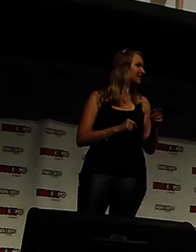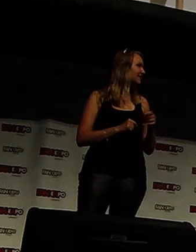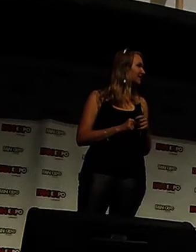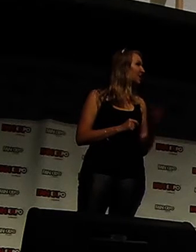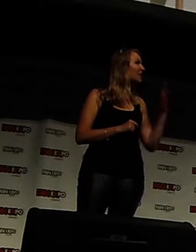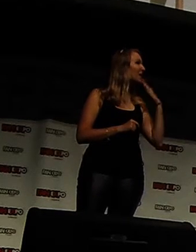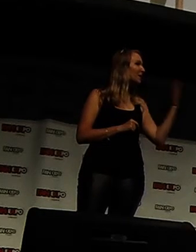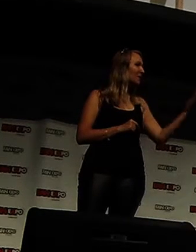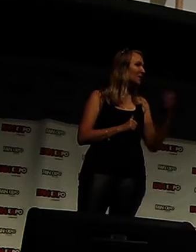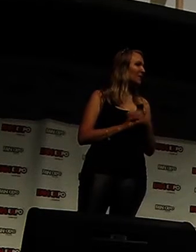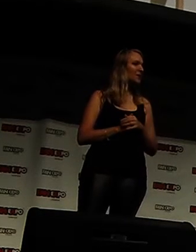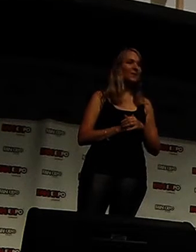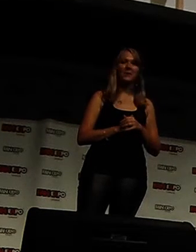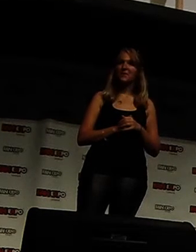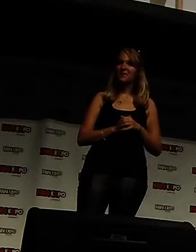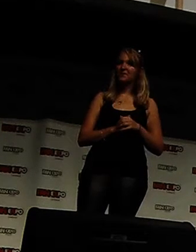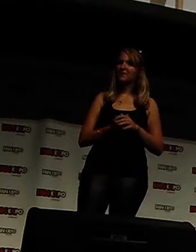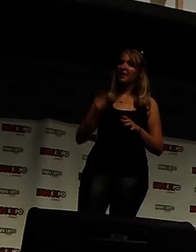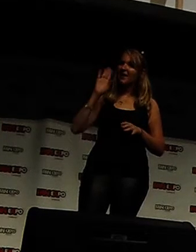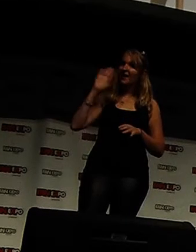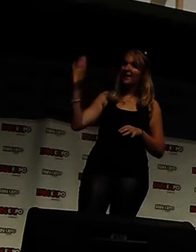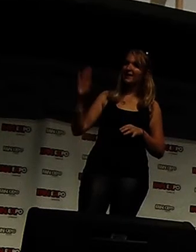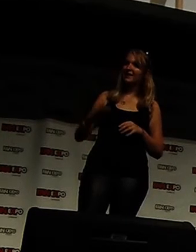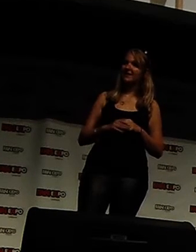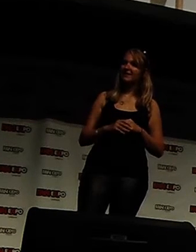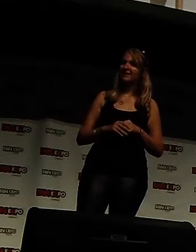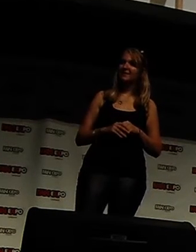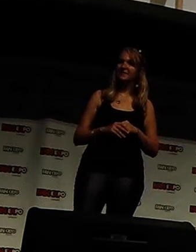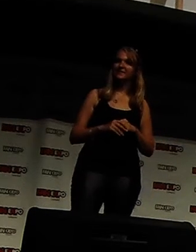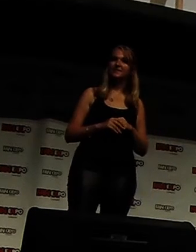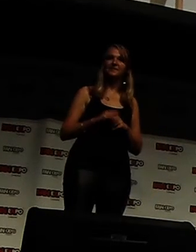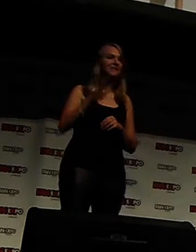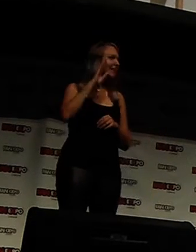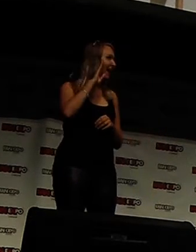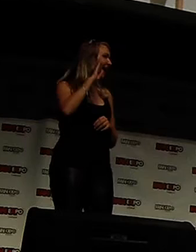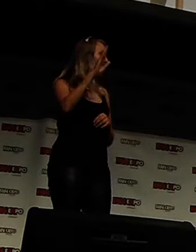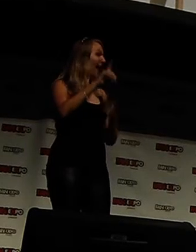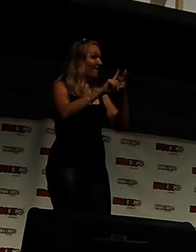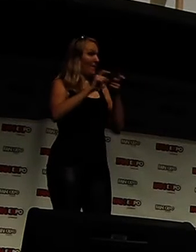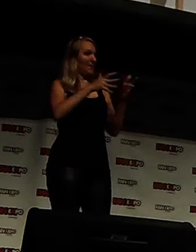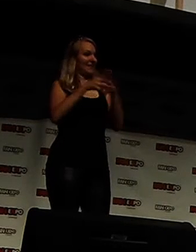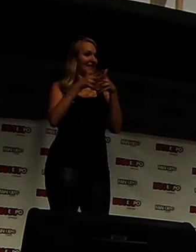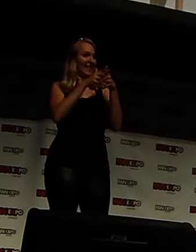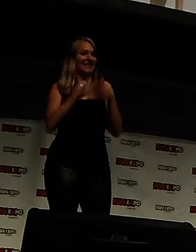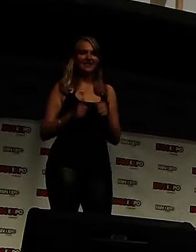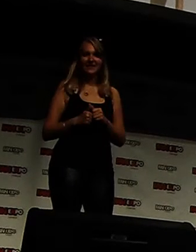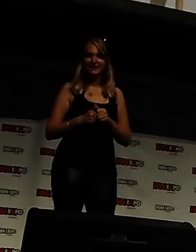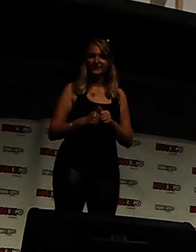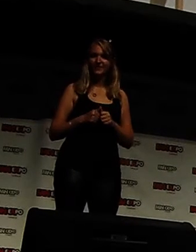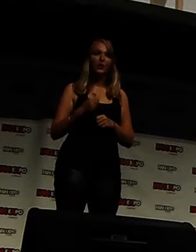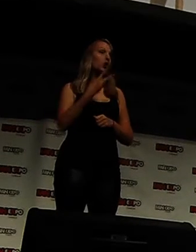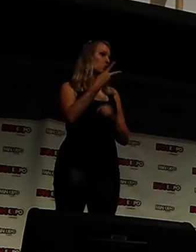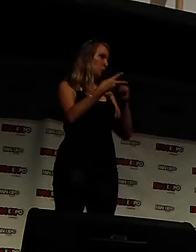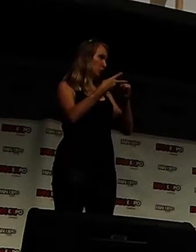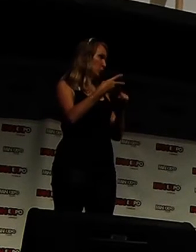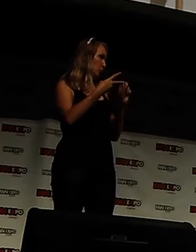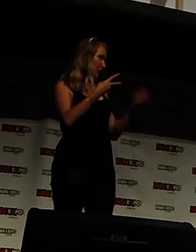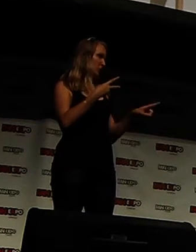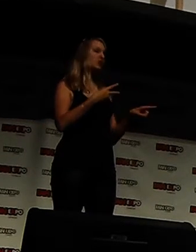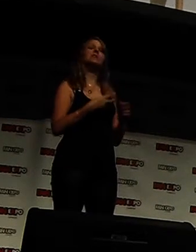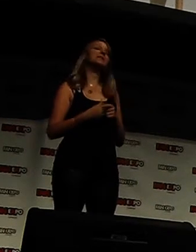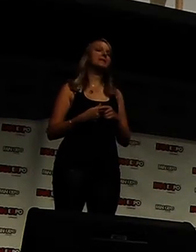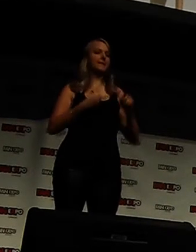Thank you. Hi. Hi. Back from the States. Hi. Two questions, Jenna. Uh-huh.